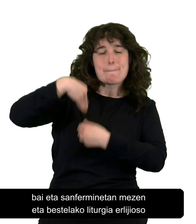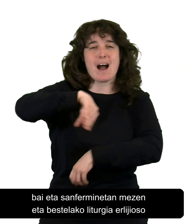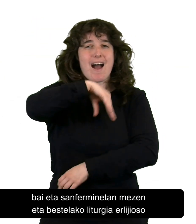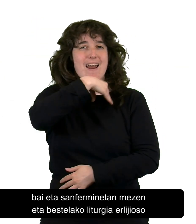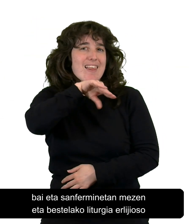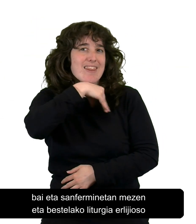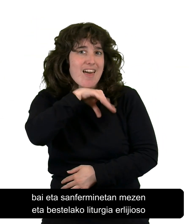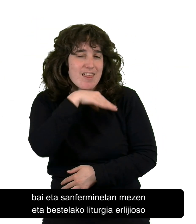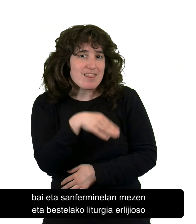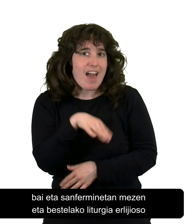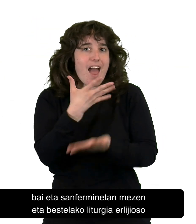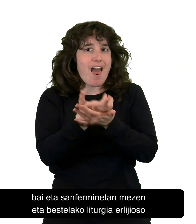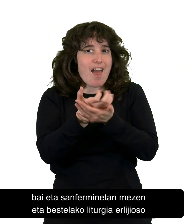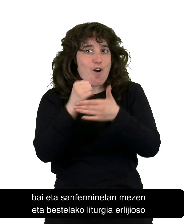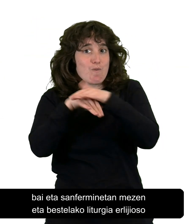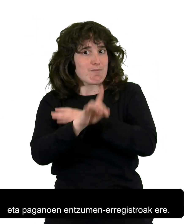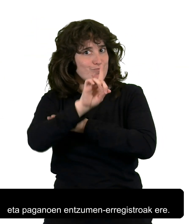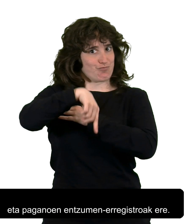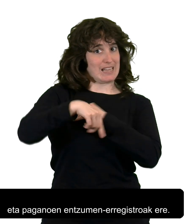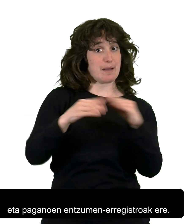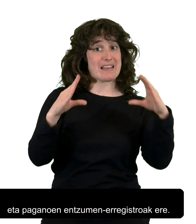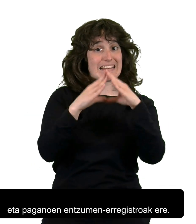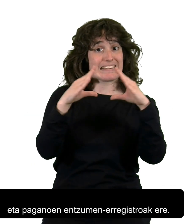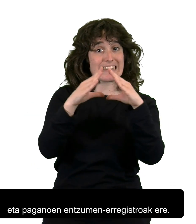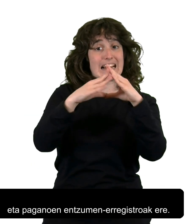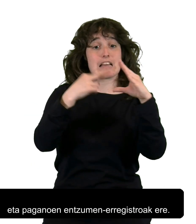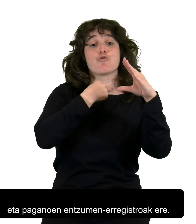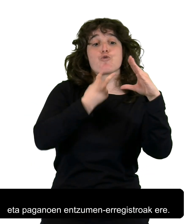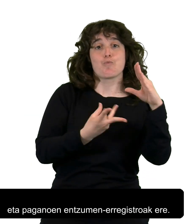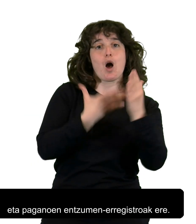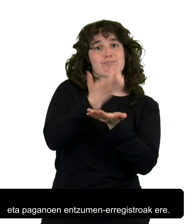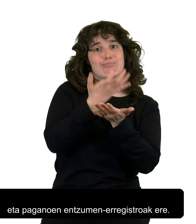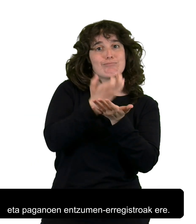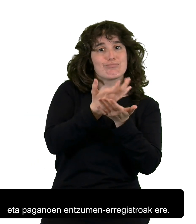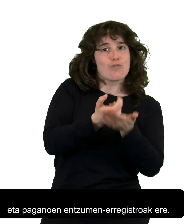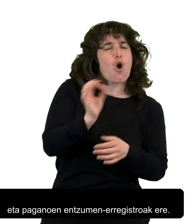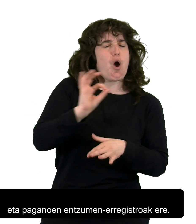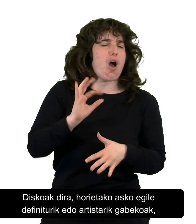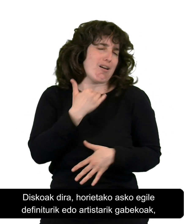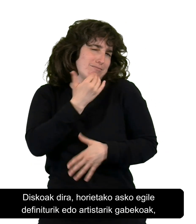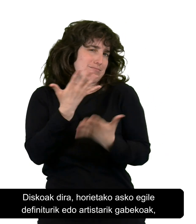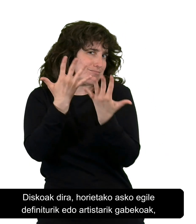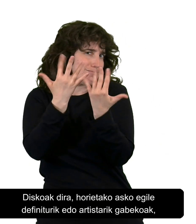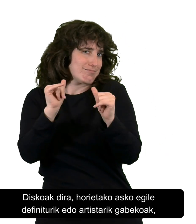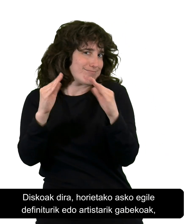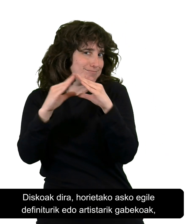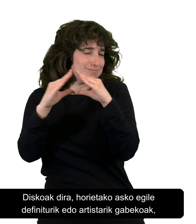eta bestelako liturgia erlijioso eta paganoen entzumen erregistroak ere. Diskoak dira horietako